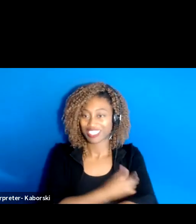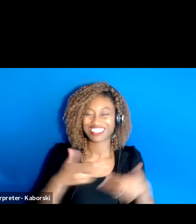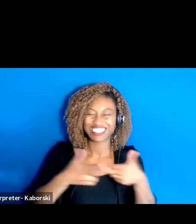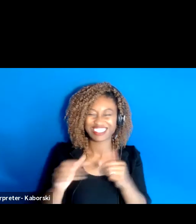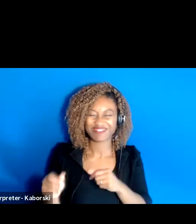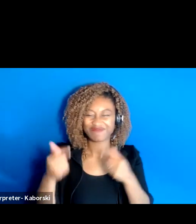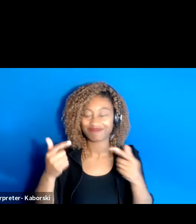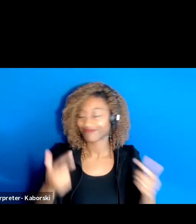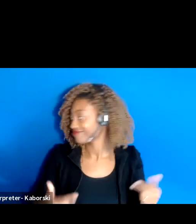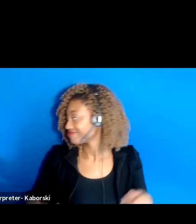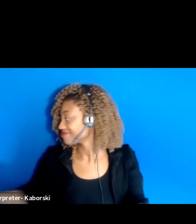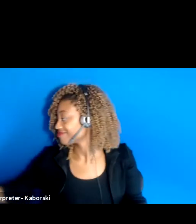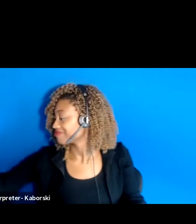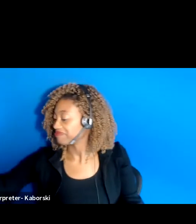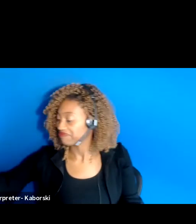please.